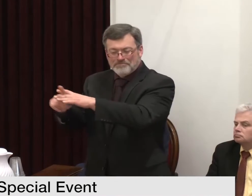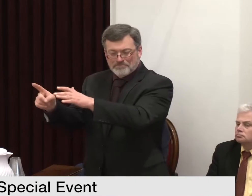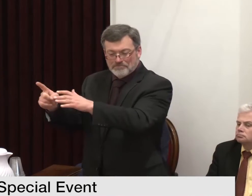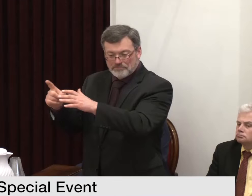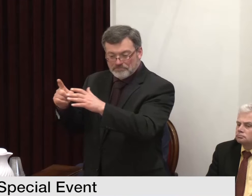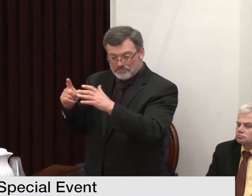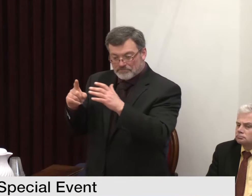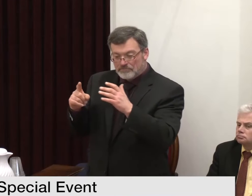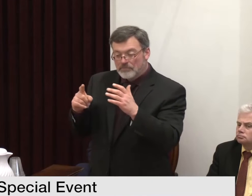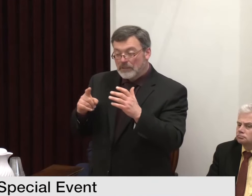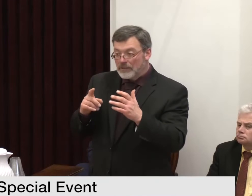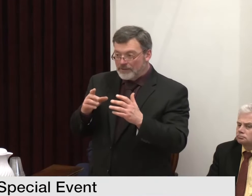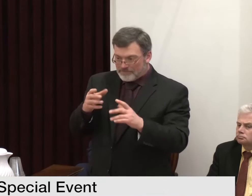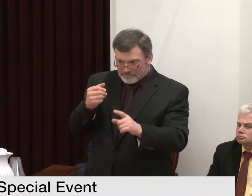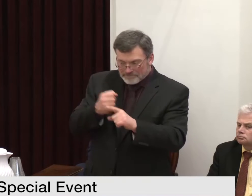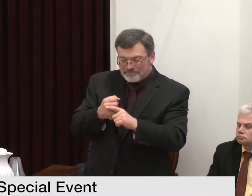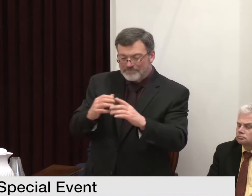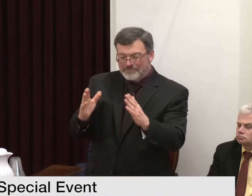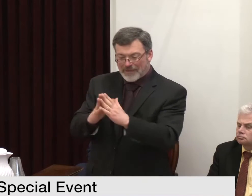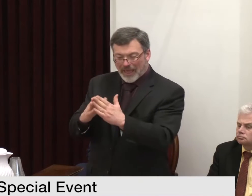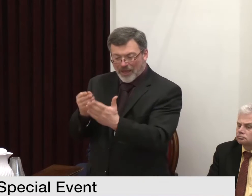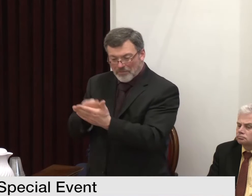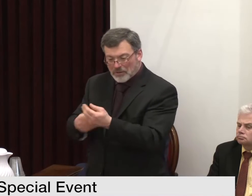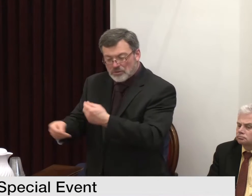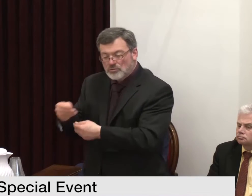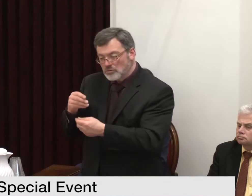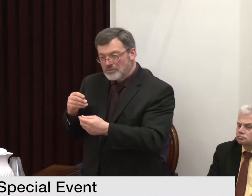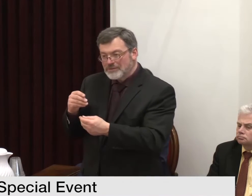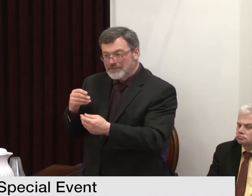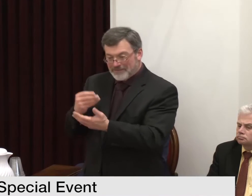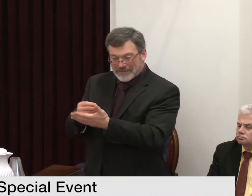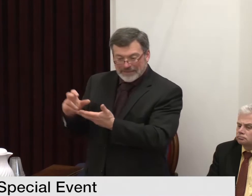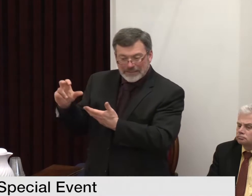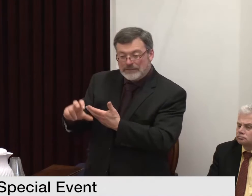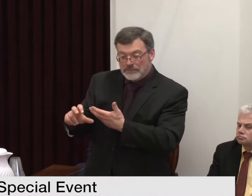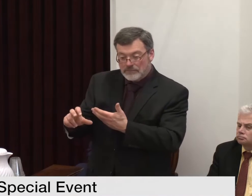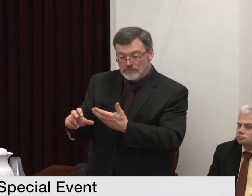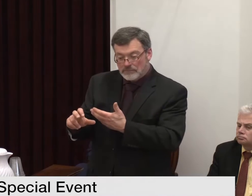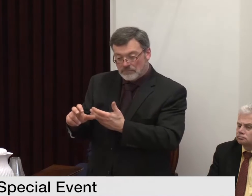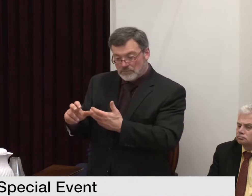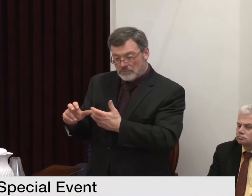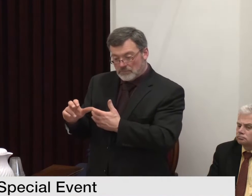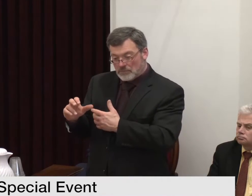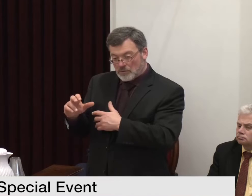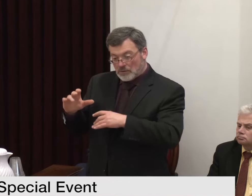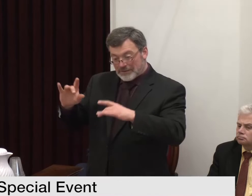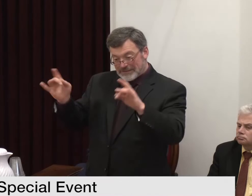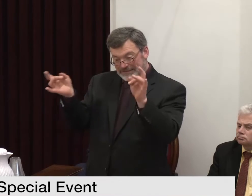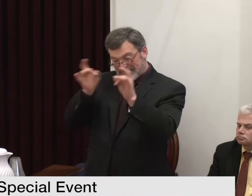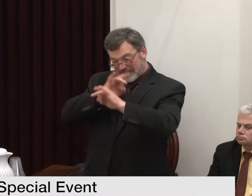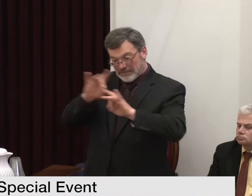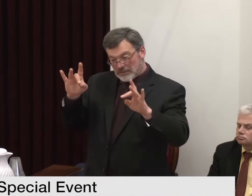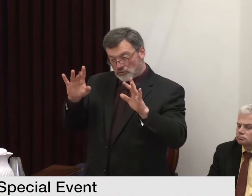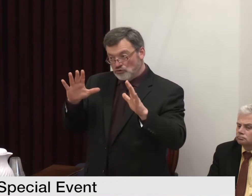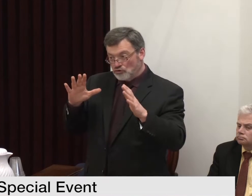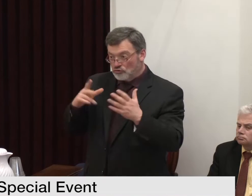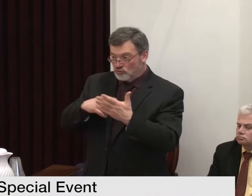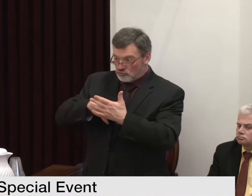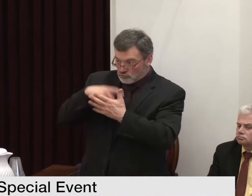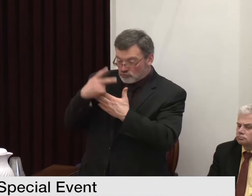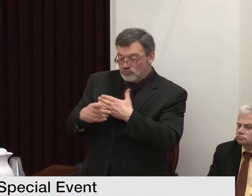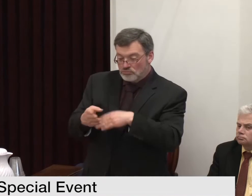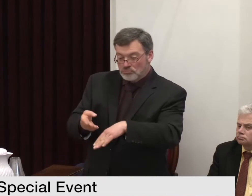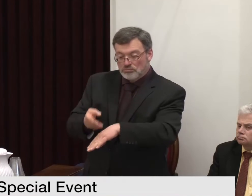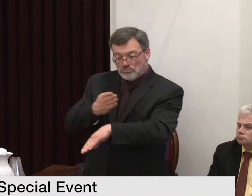Fund. So I propose a disaster resilient investment initiative, which will offer a TIF-like approach